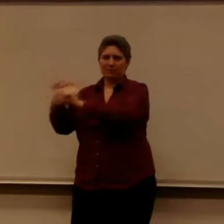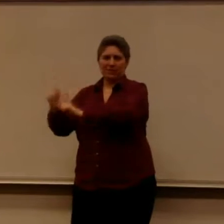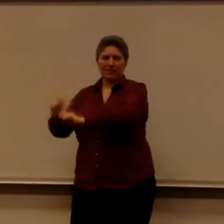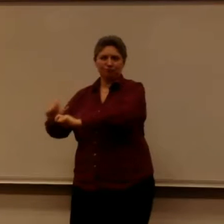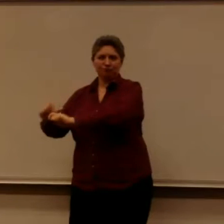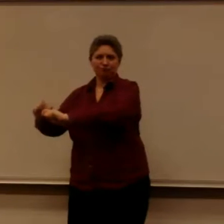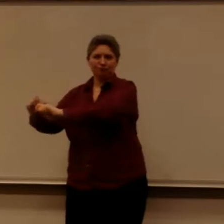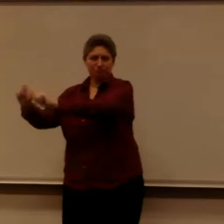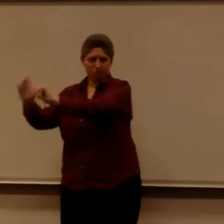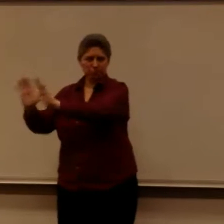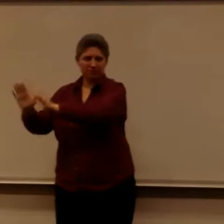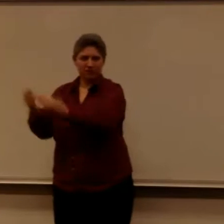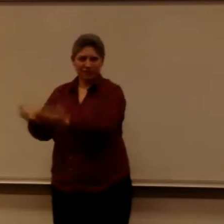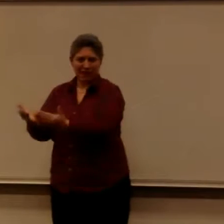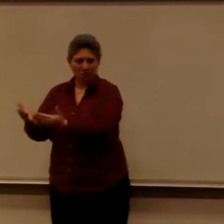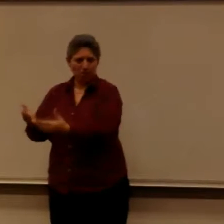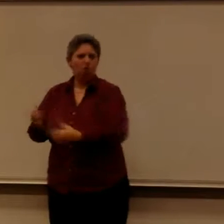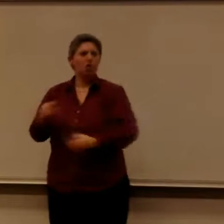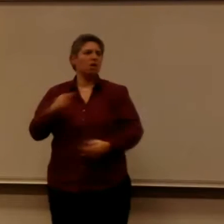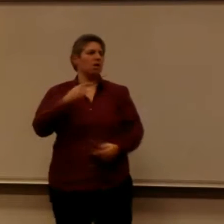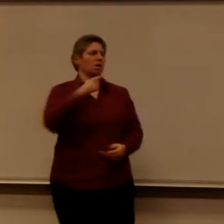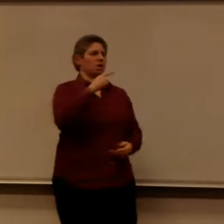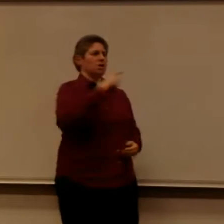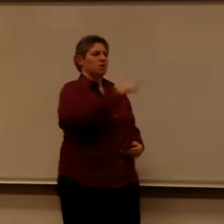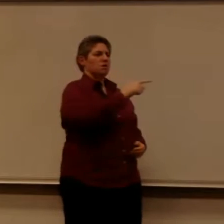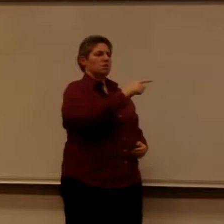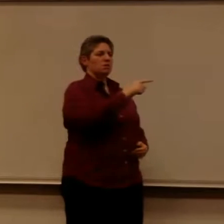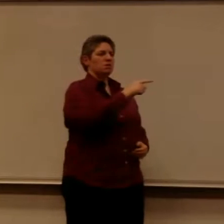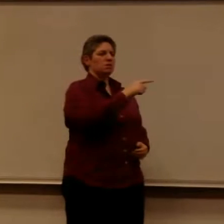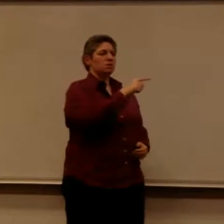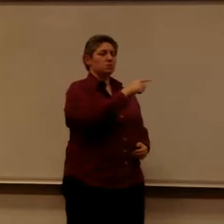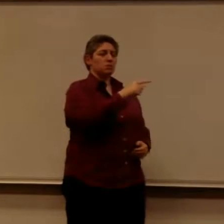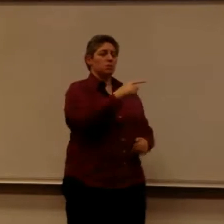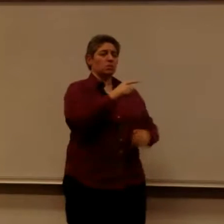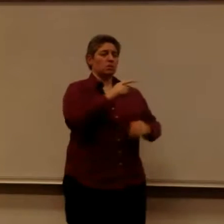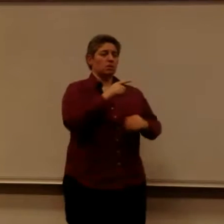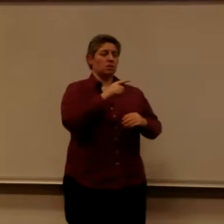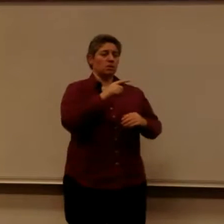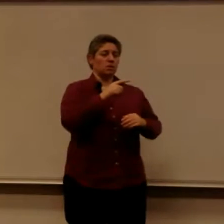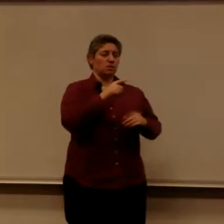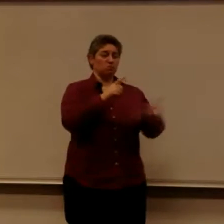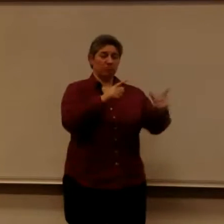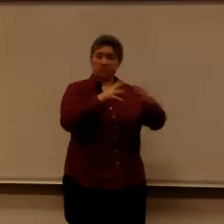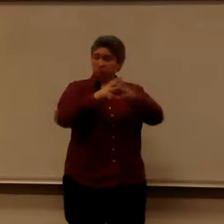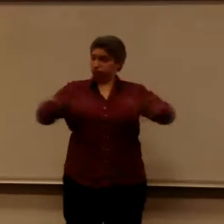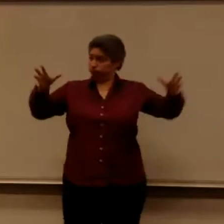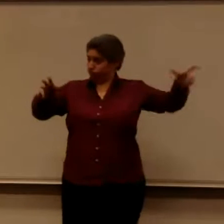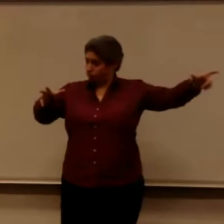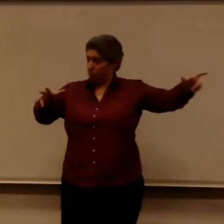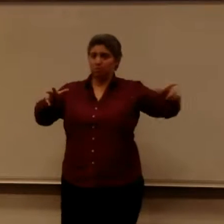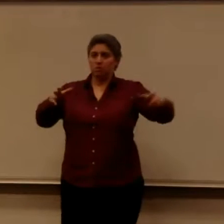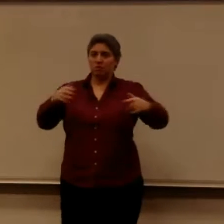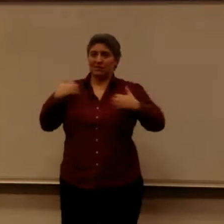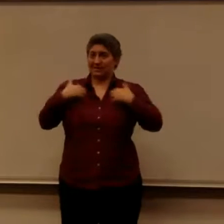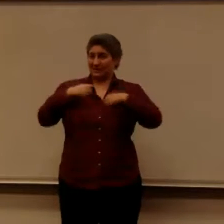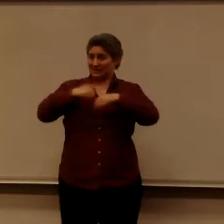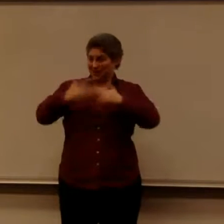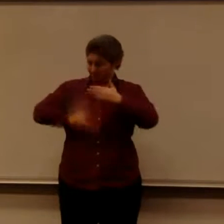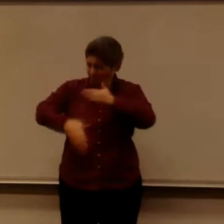a library and a resource that people can run an archive that could be afforded from that to use.